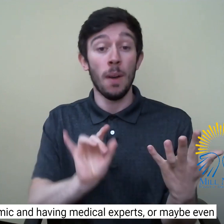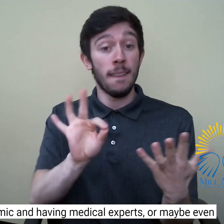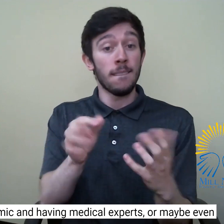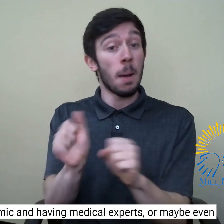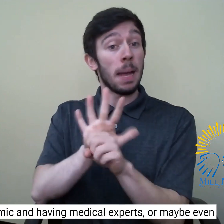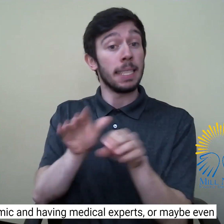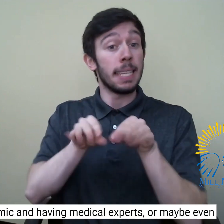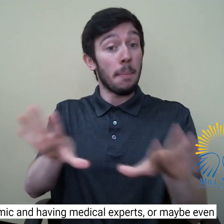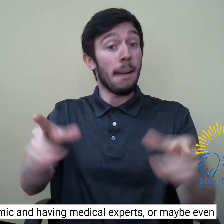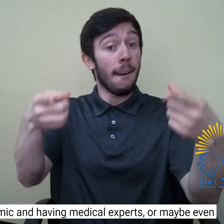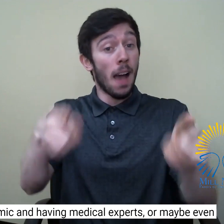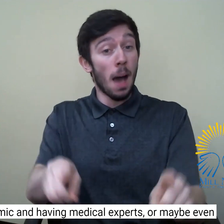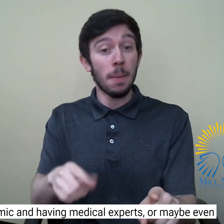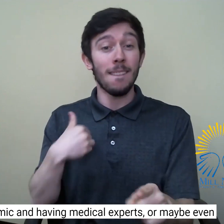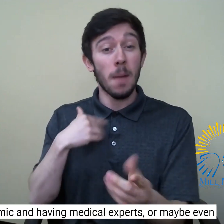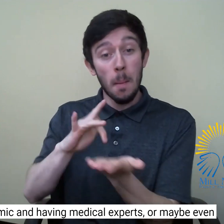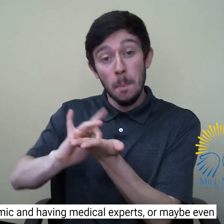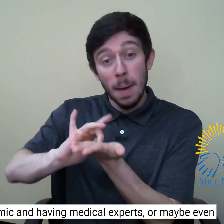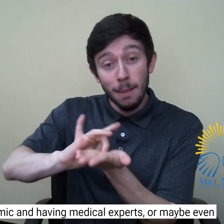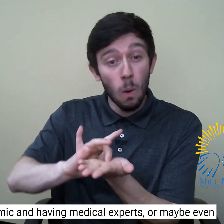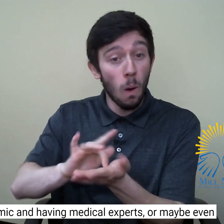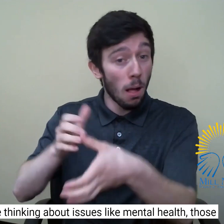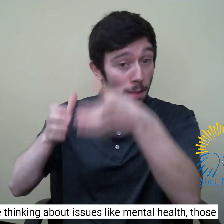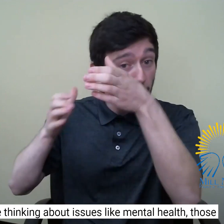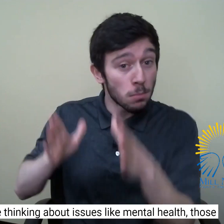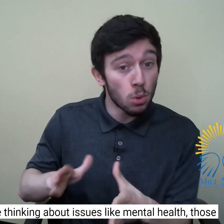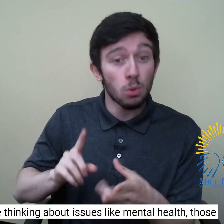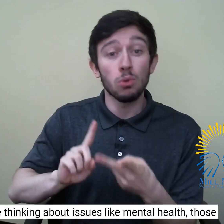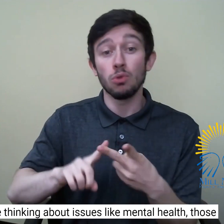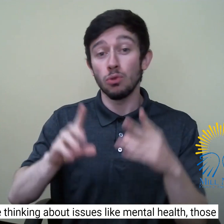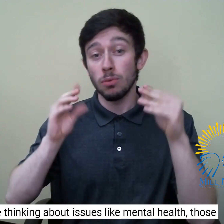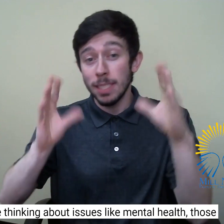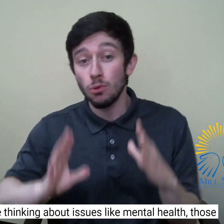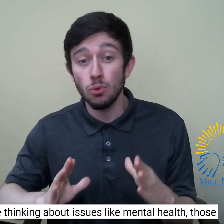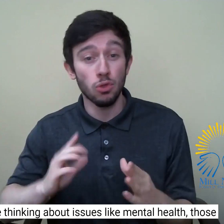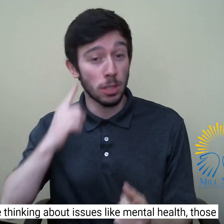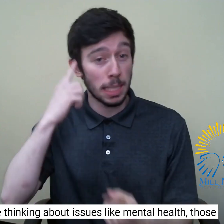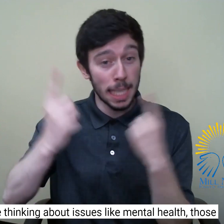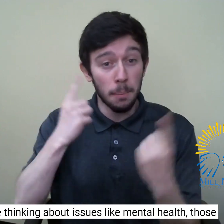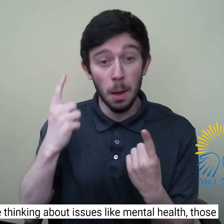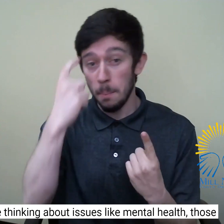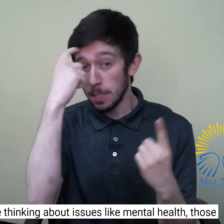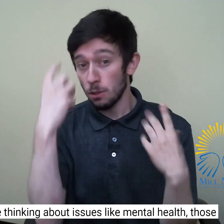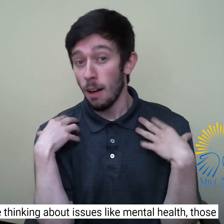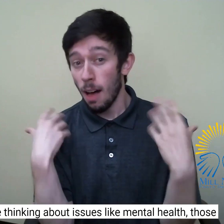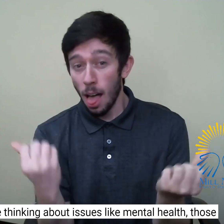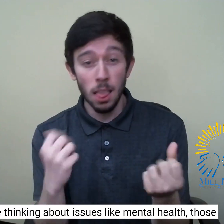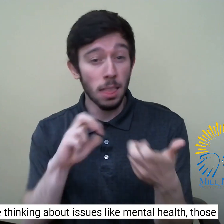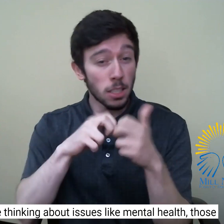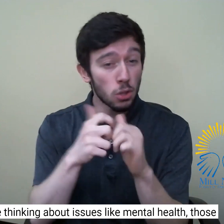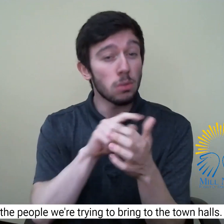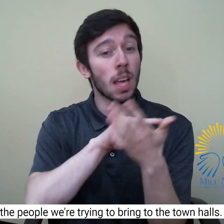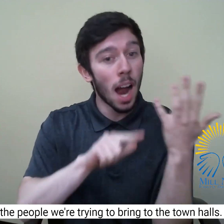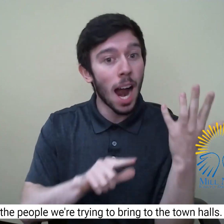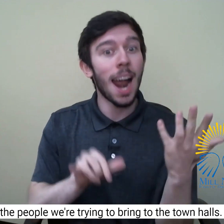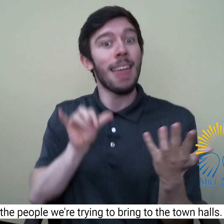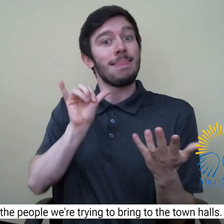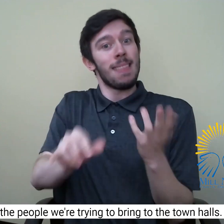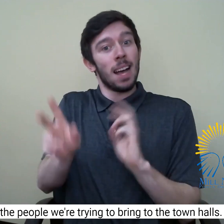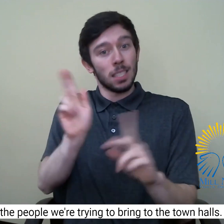and having medical experts or maybe even educators who are thinking about issues like mental health, those kinds of people are the people we're